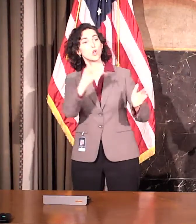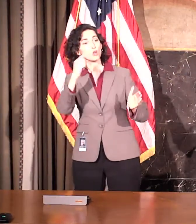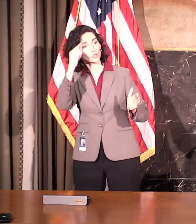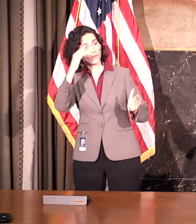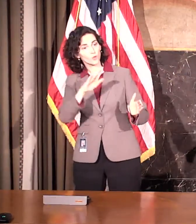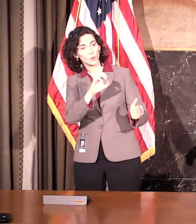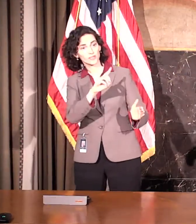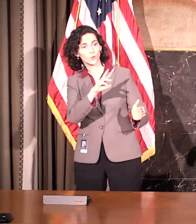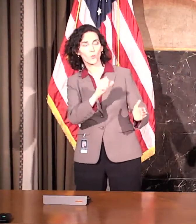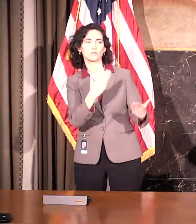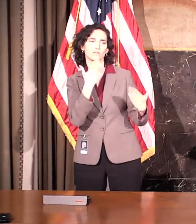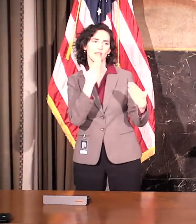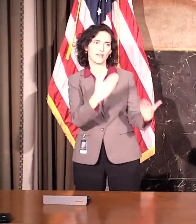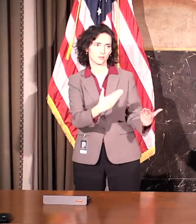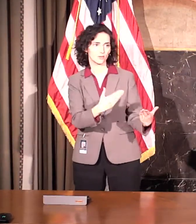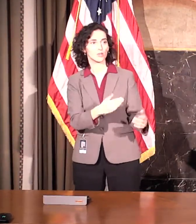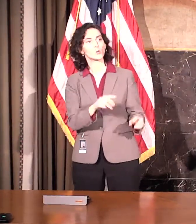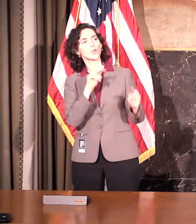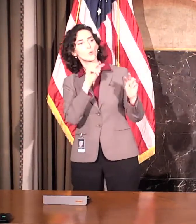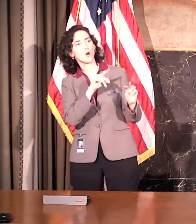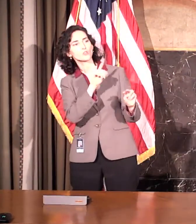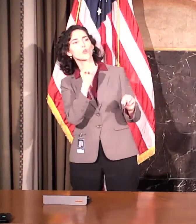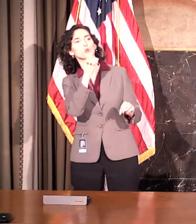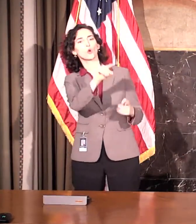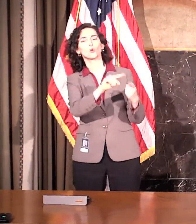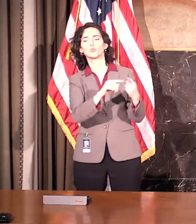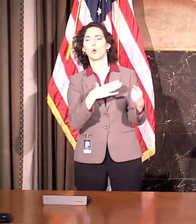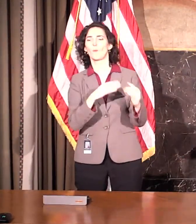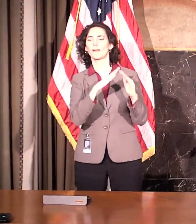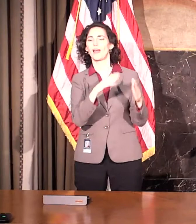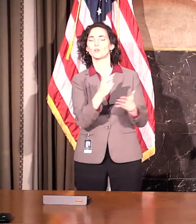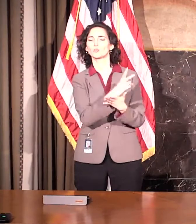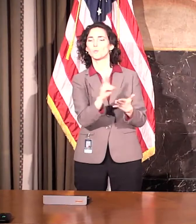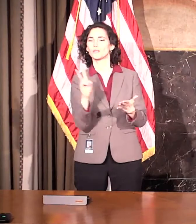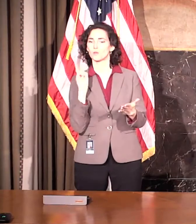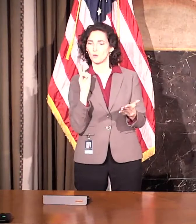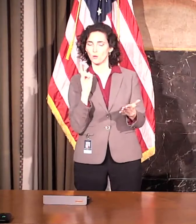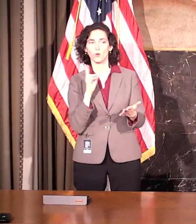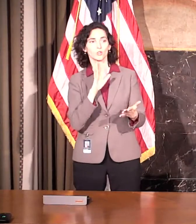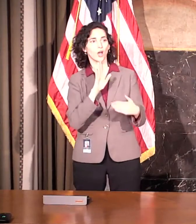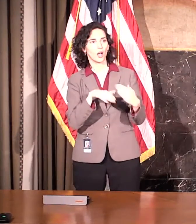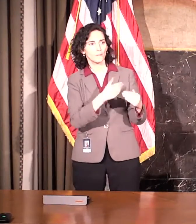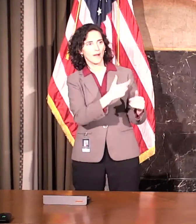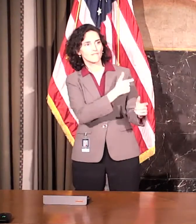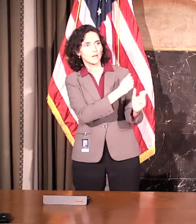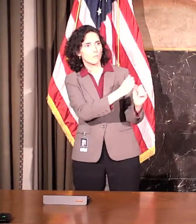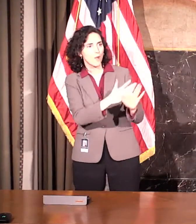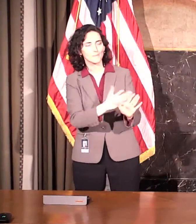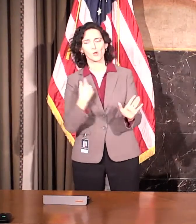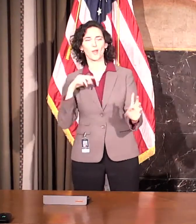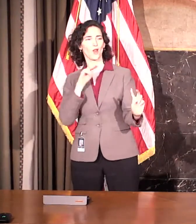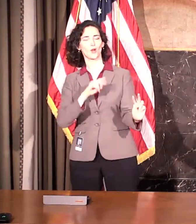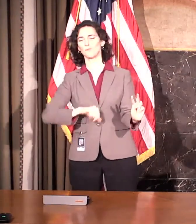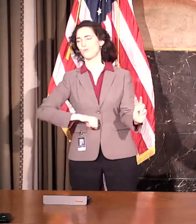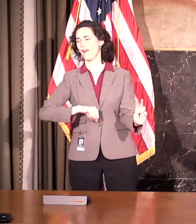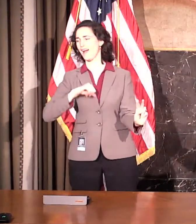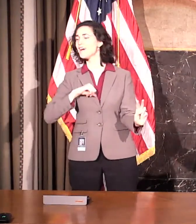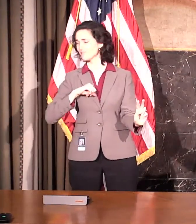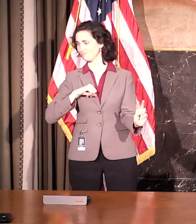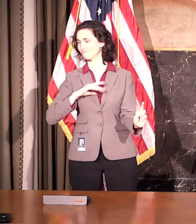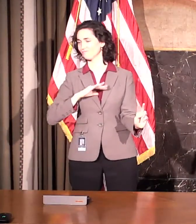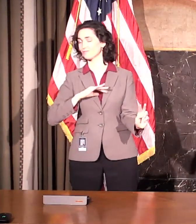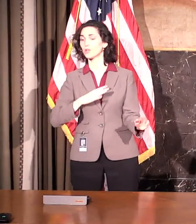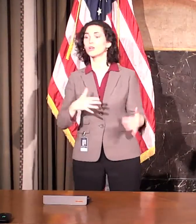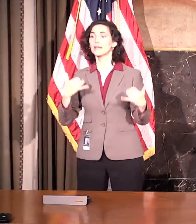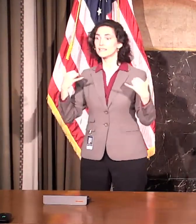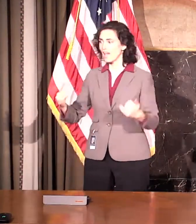us all proud watching you, sir, at the White House a couple of weeks ago to talk about vaccine preparations, and now to actually be here and be administering